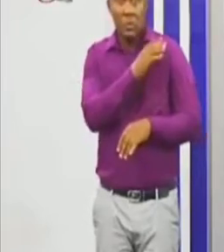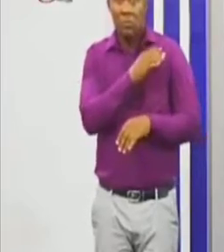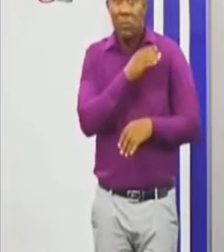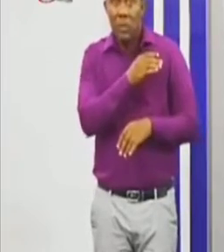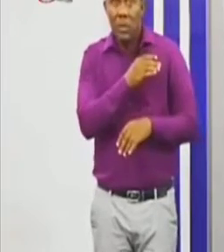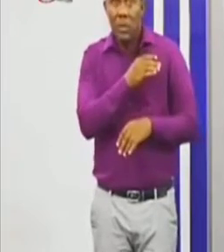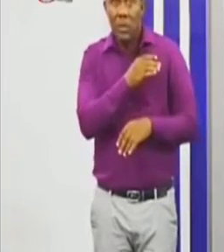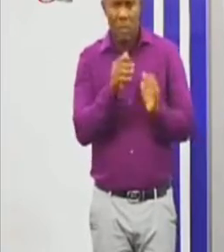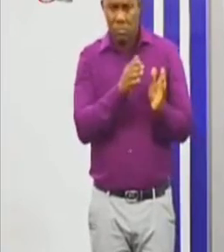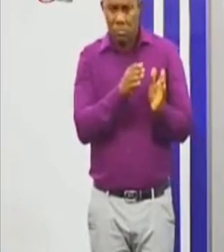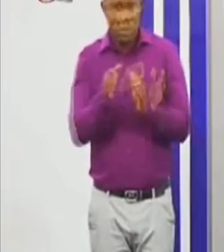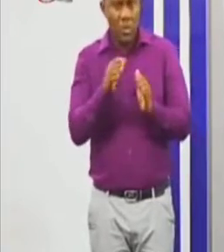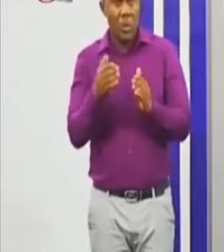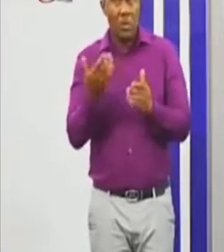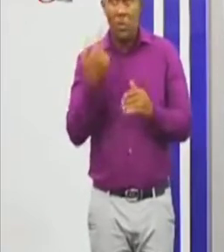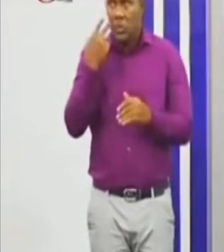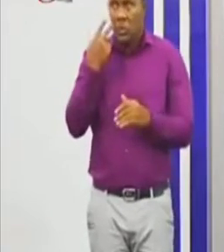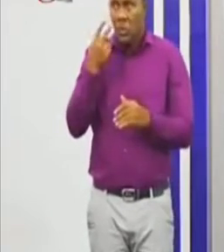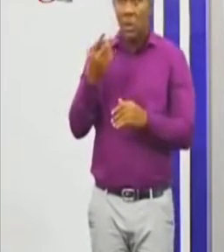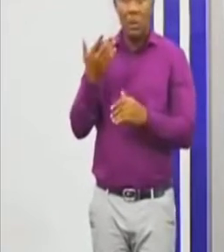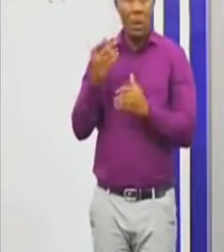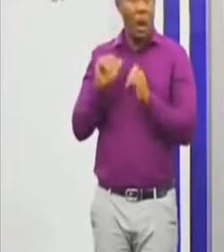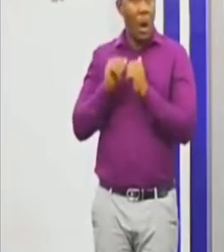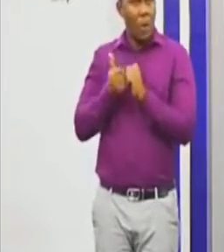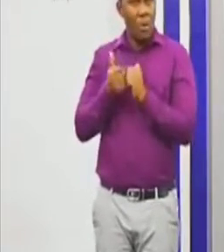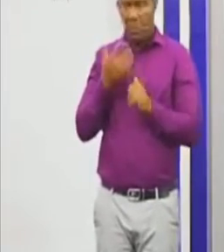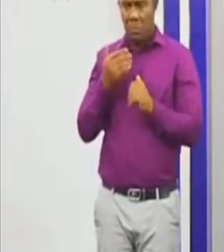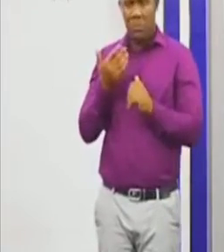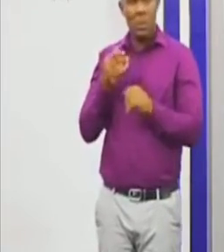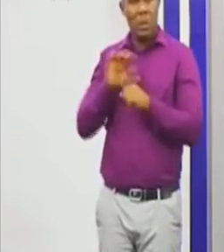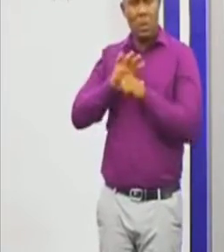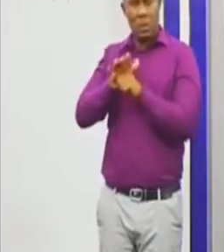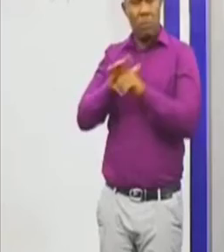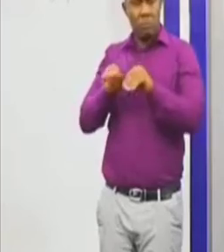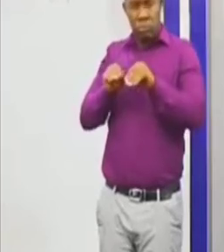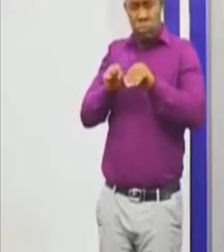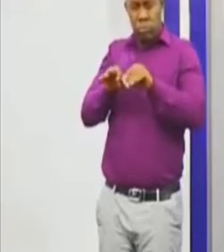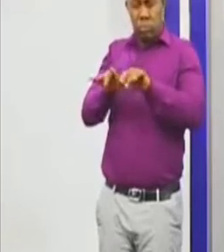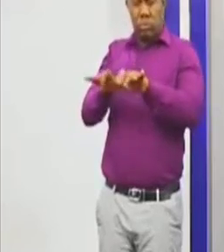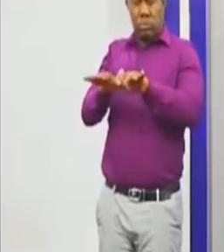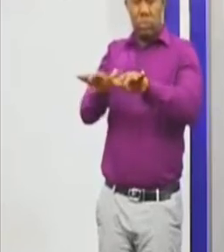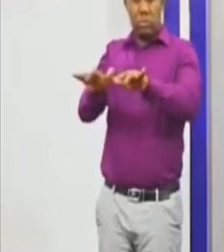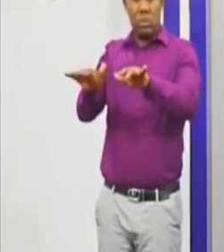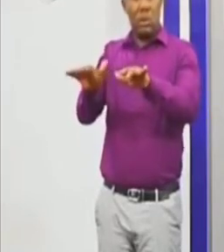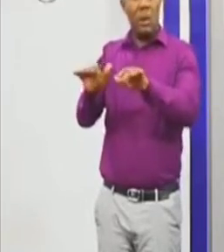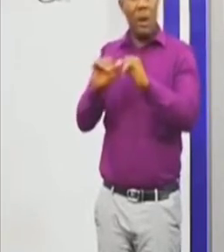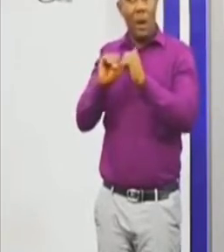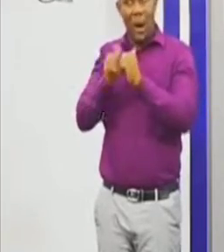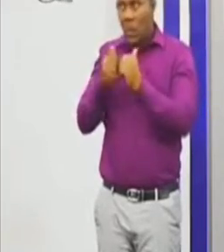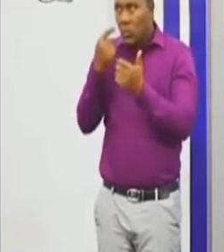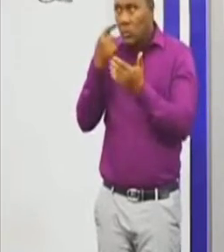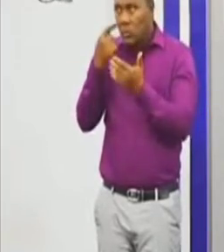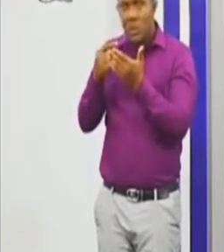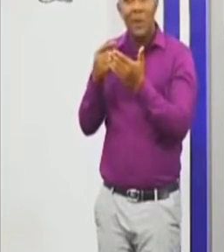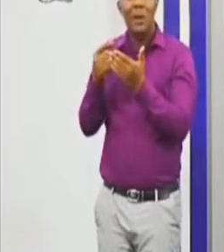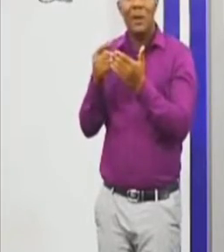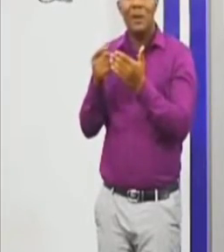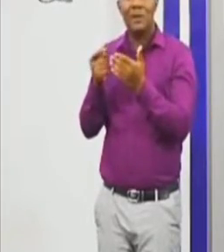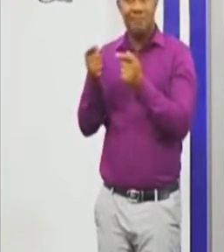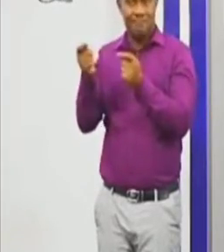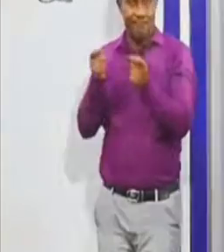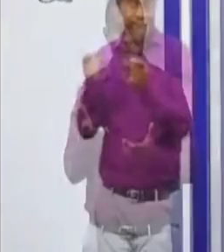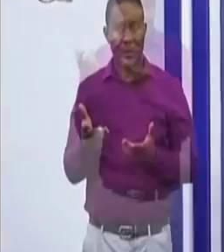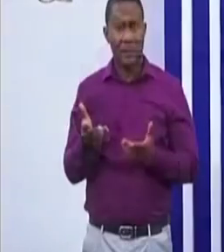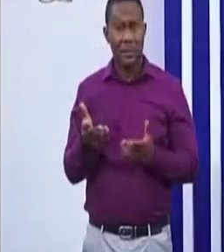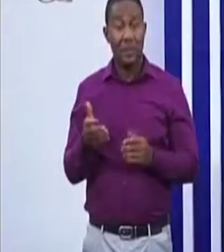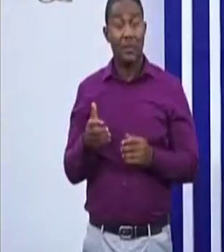a ɛbɛboa na yɛhu sɛnea yareɛ yi ɛtene ɛfa enti mampani ɛde